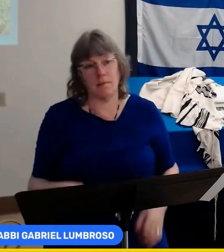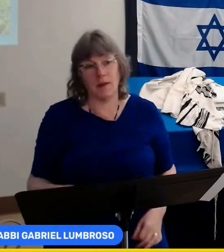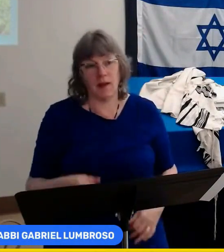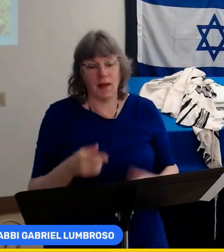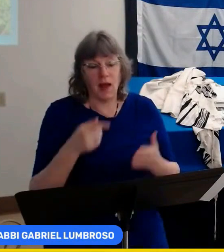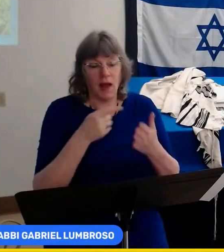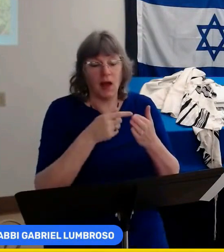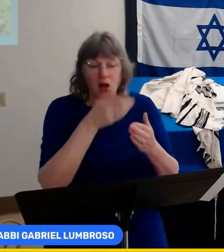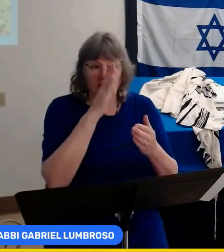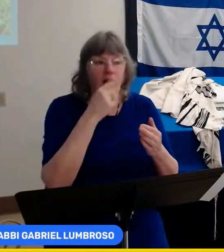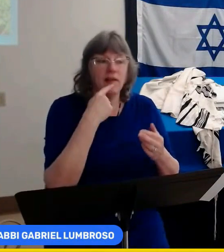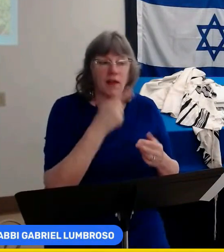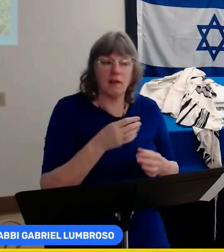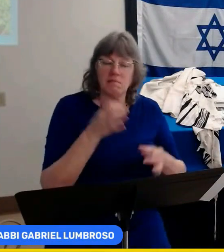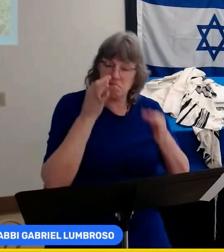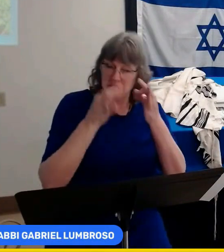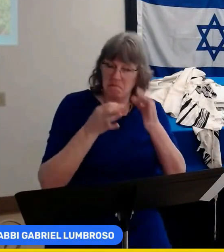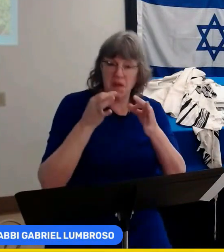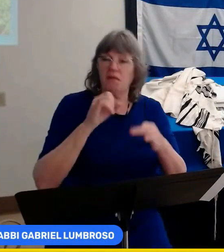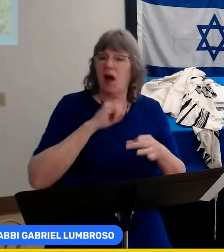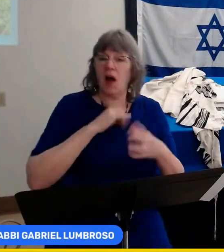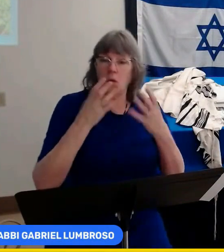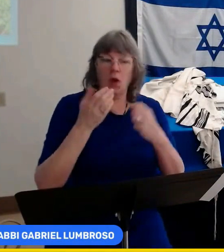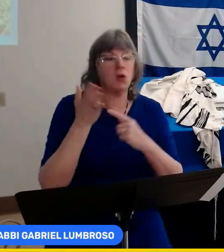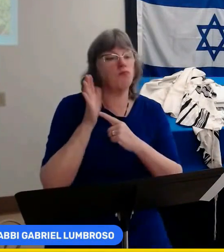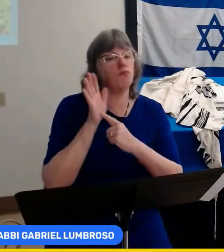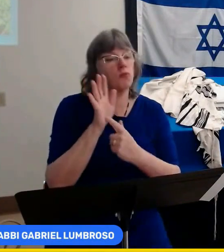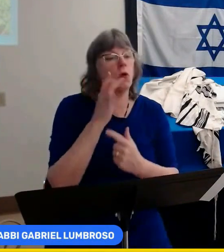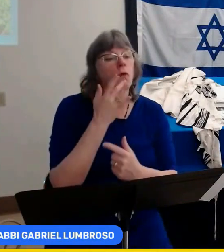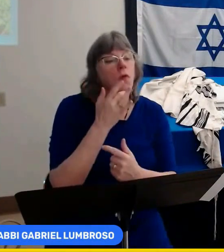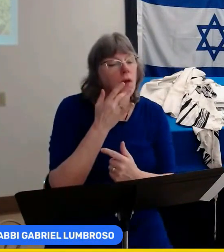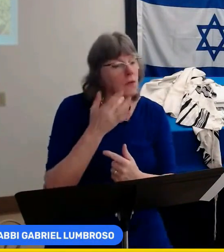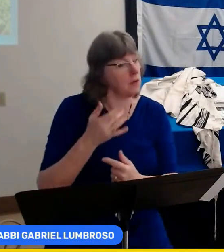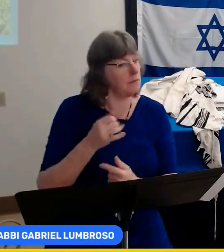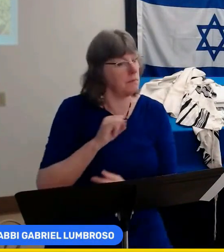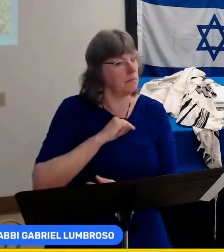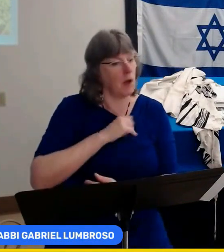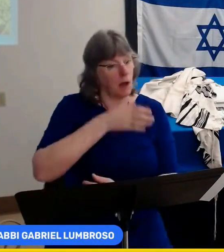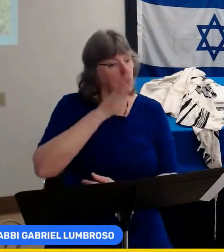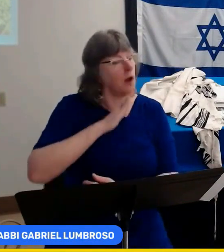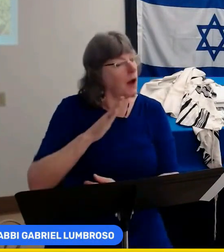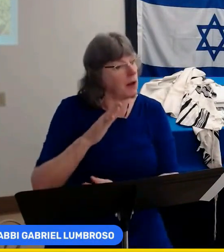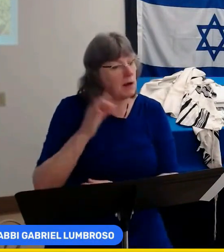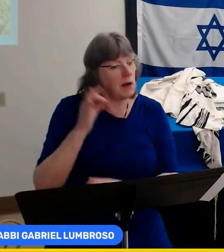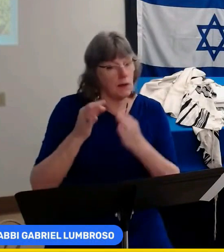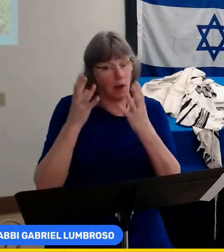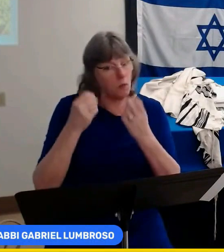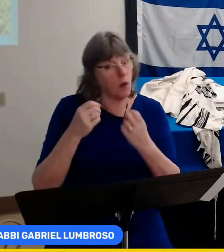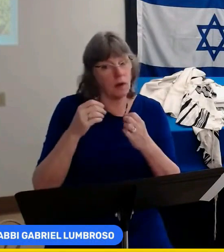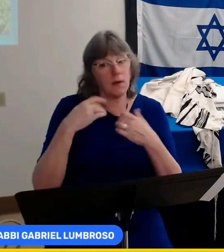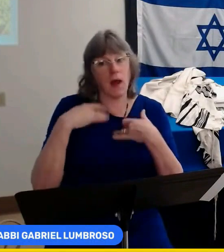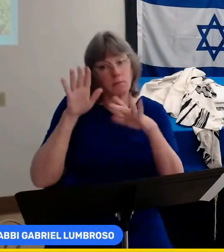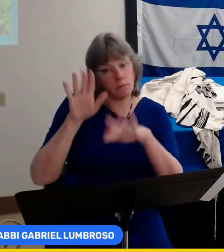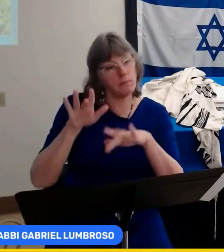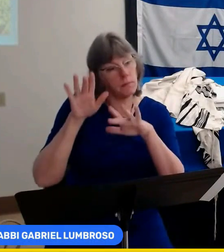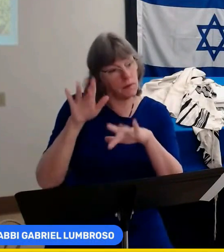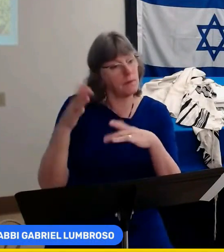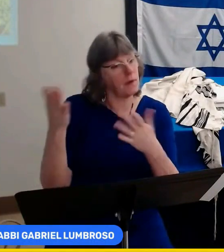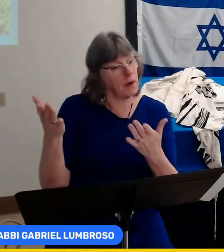favor to somebody who has broken the contract, I have the right to. By the way, I'm God. I hope somebody doesn't take this